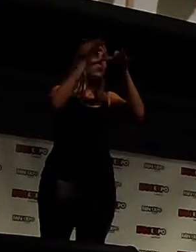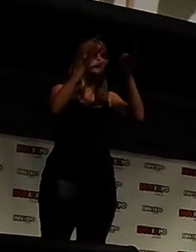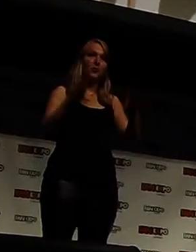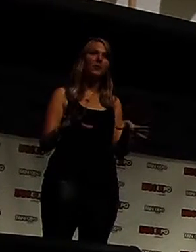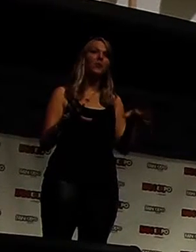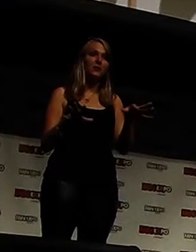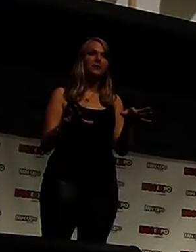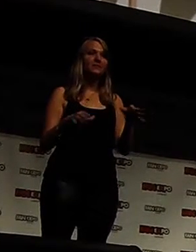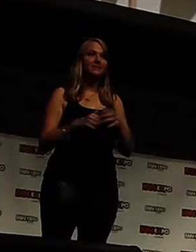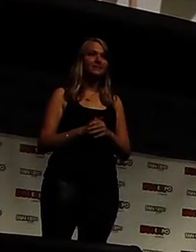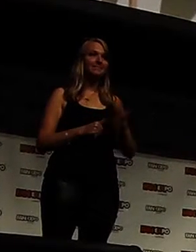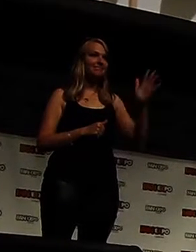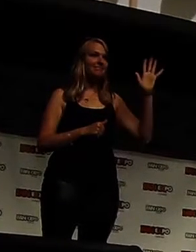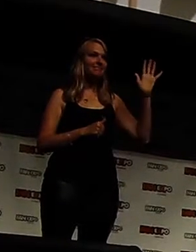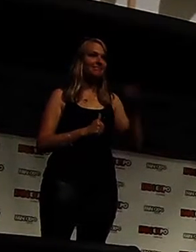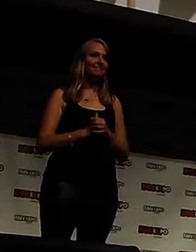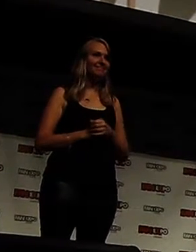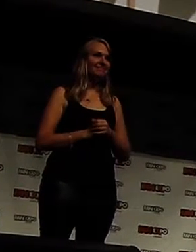interpreter.